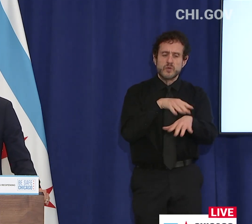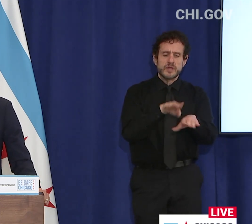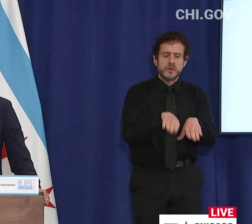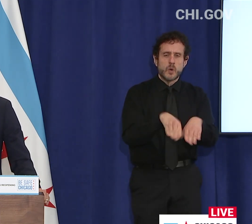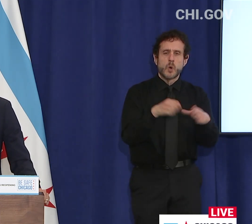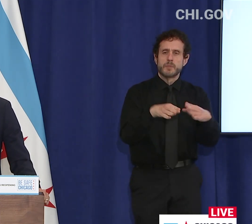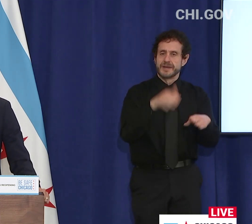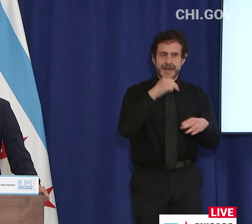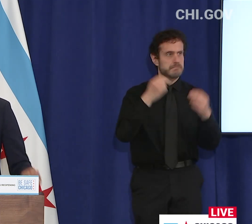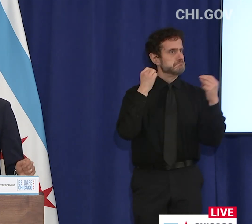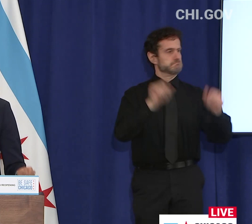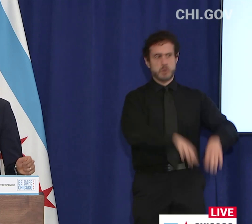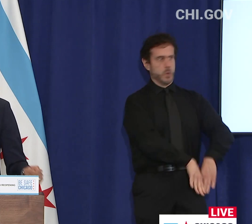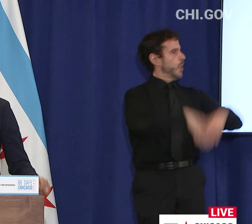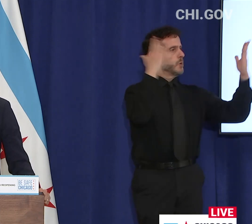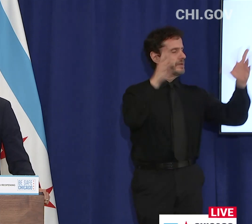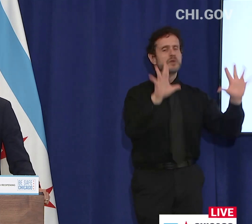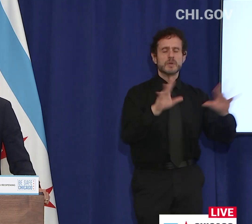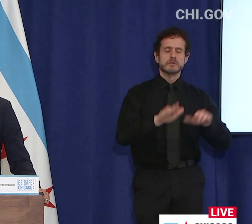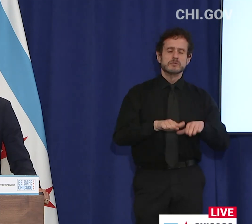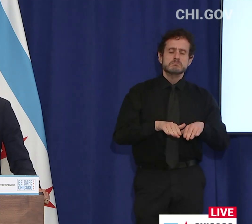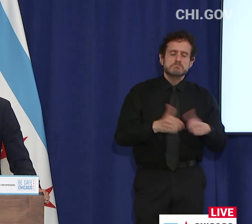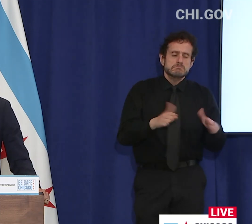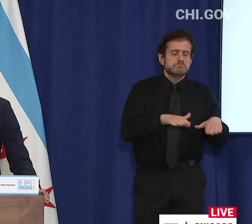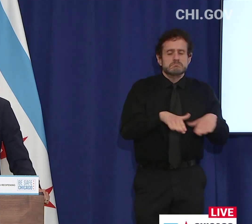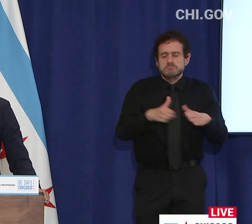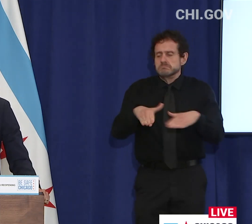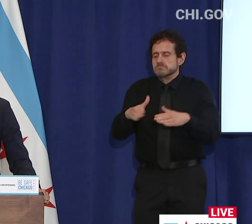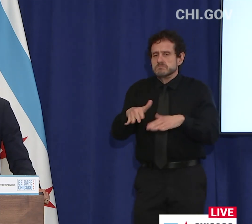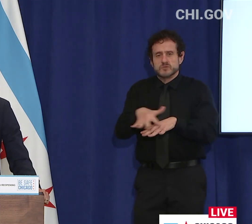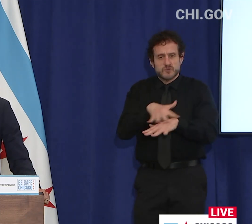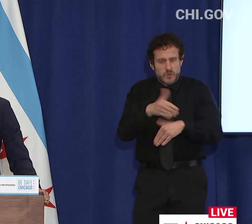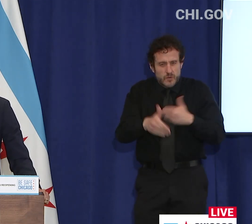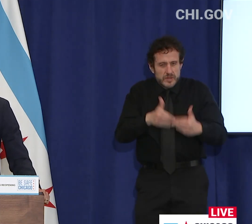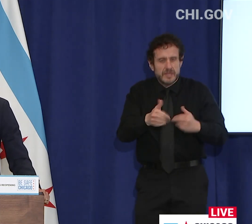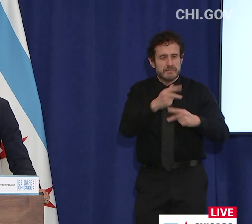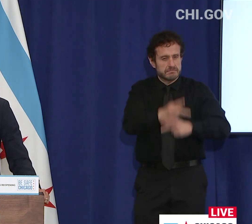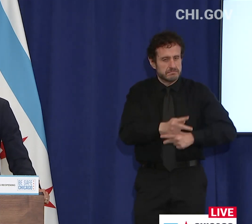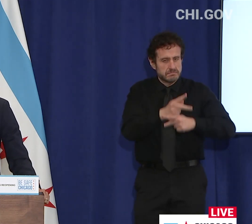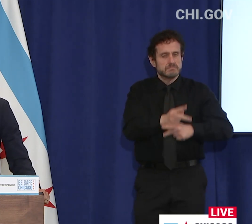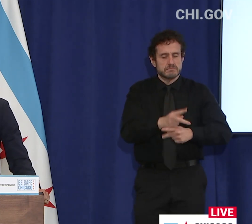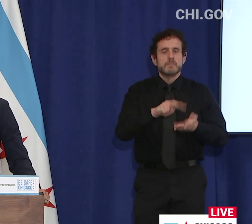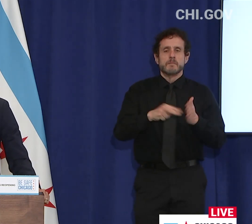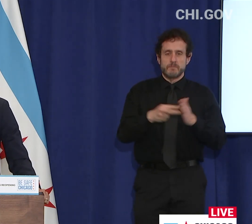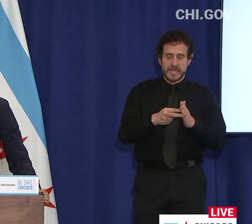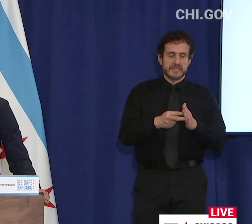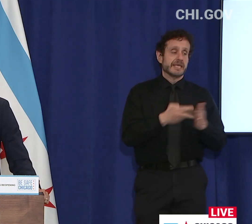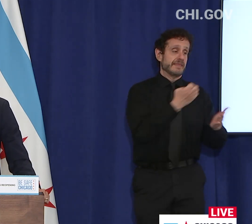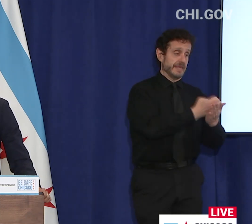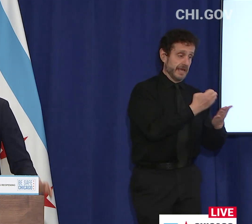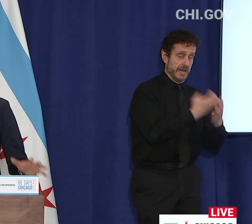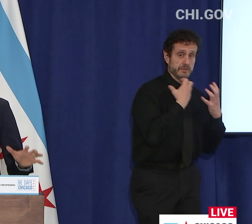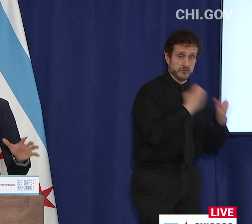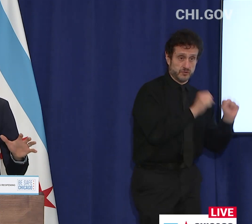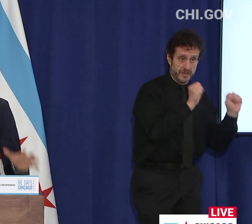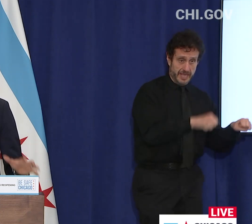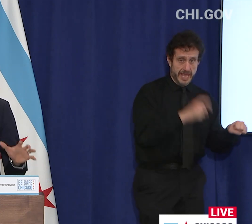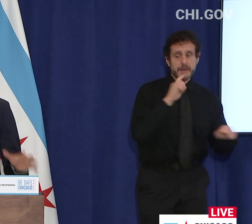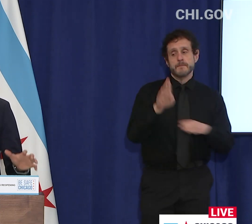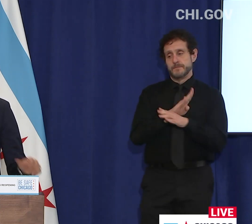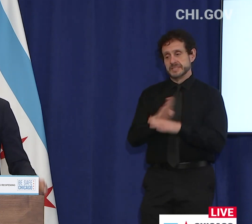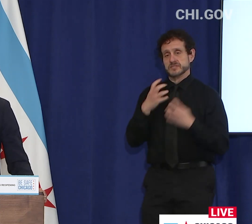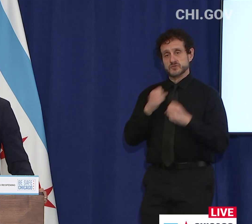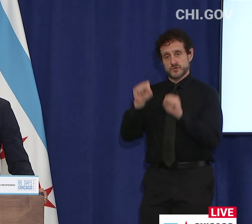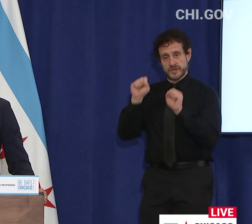light switch, puts us in the best position to strengthen both. We also want our consumers and workers to know they're in